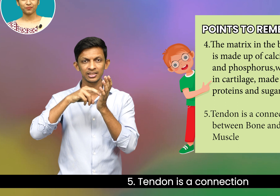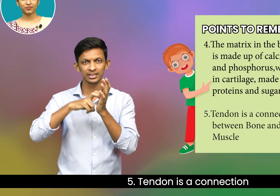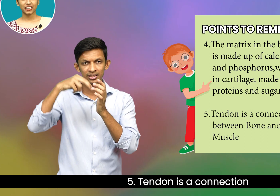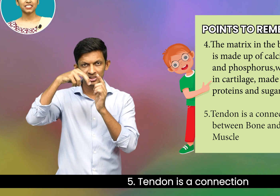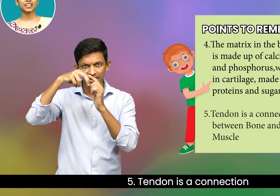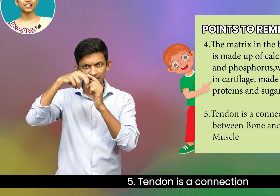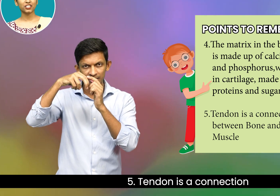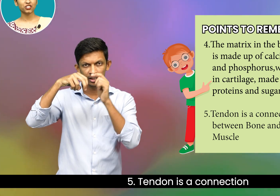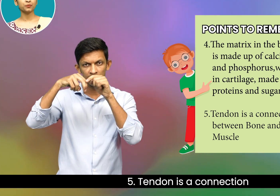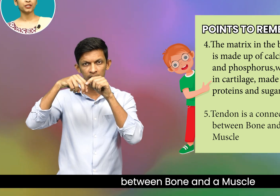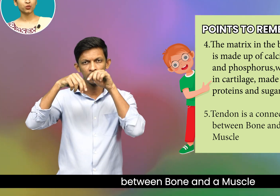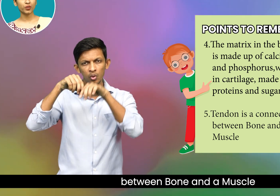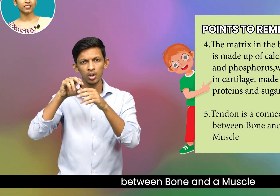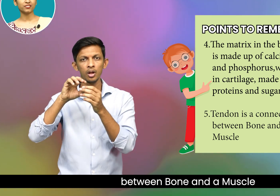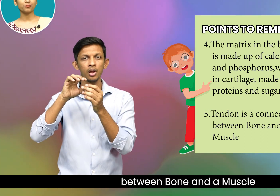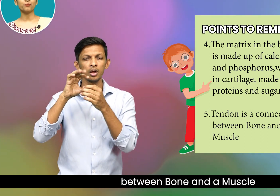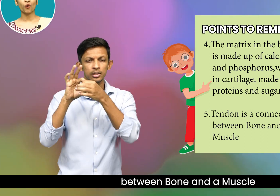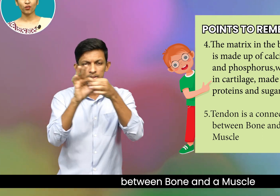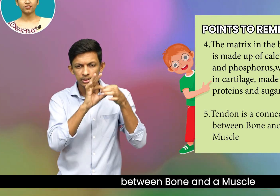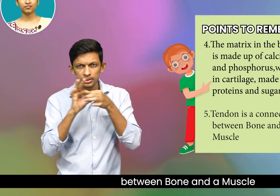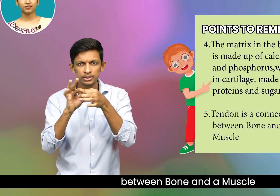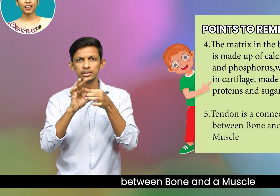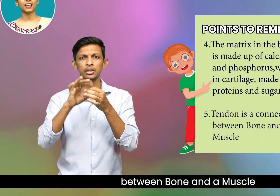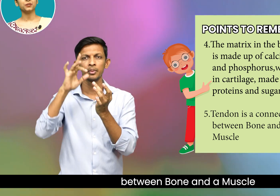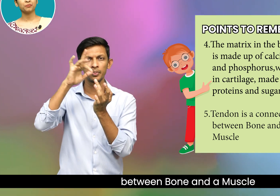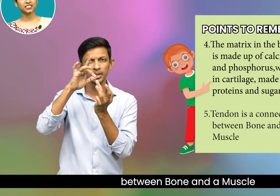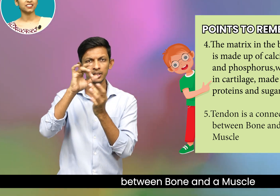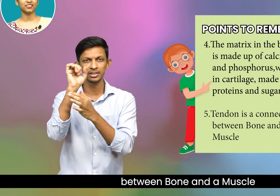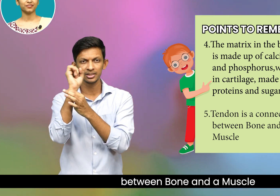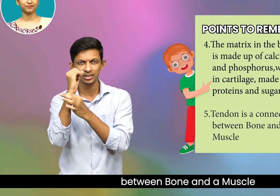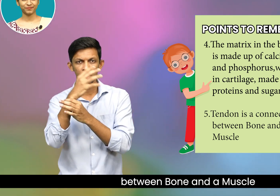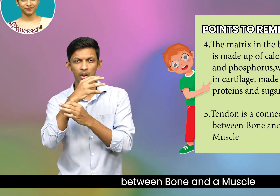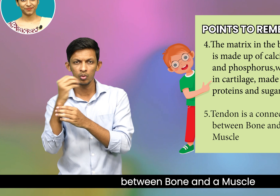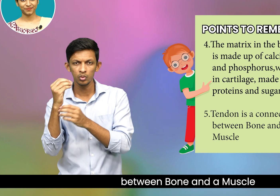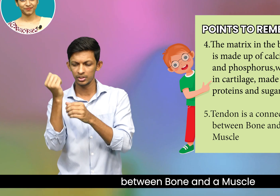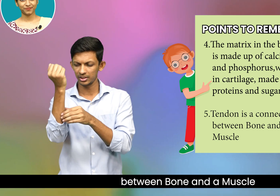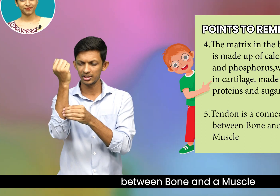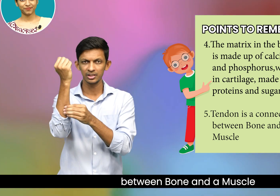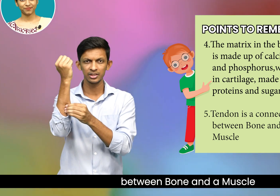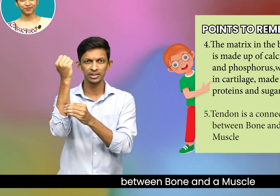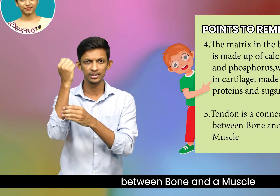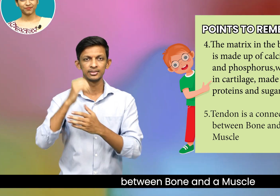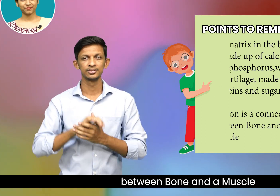Tendon is a connection between bone and a muscle.